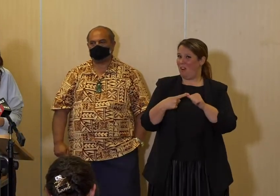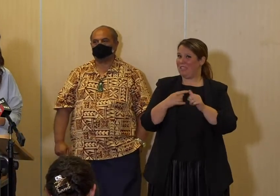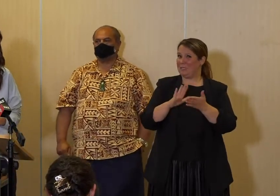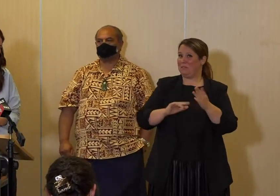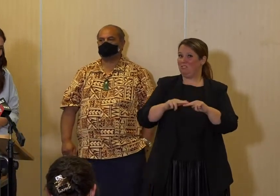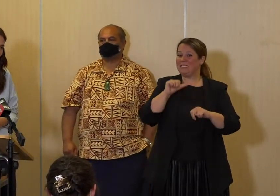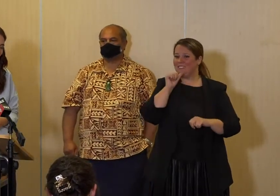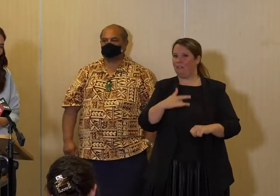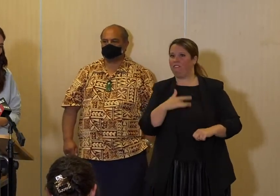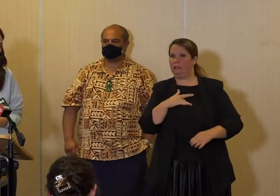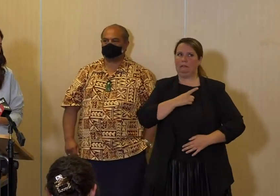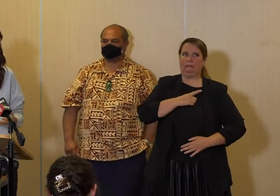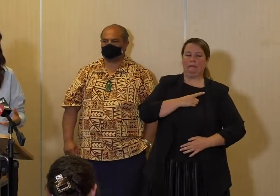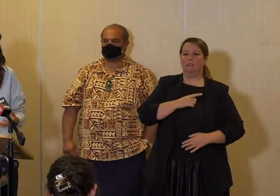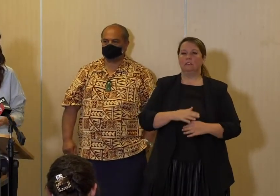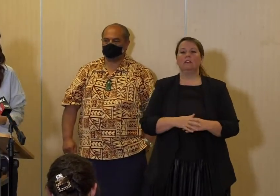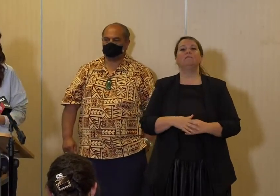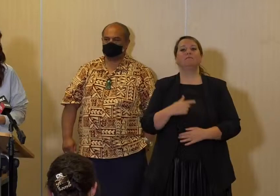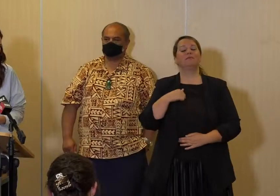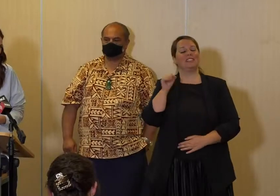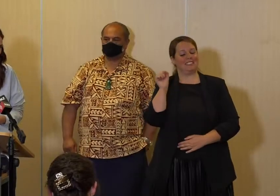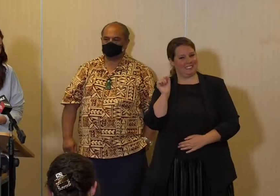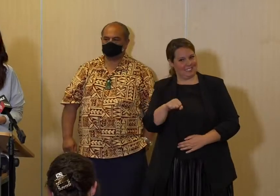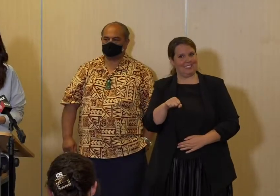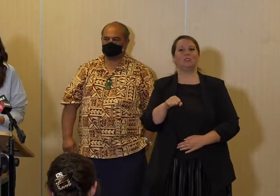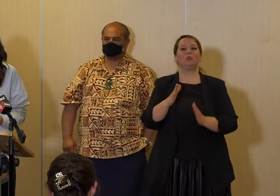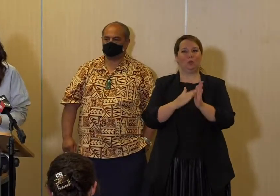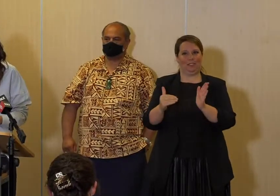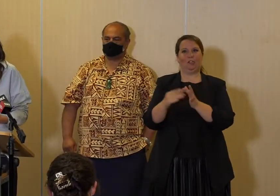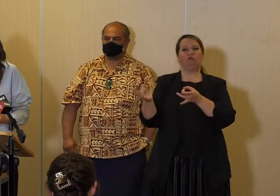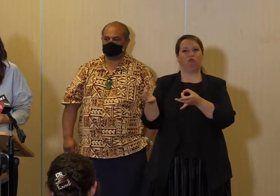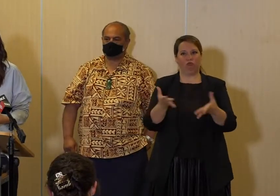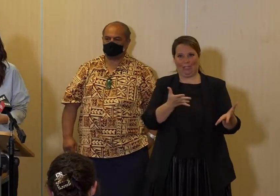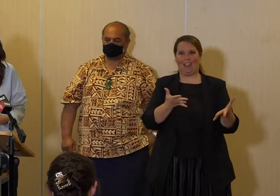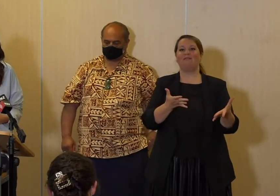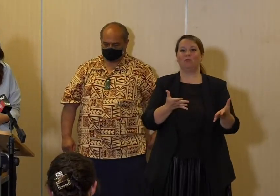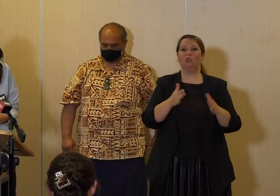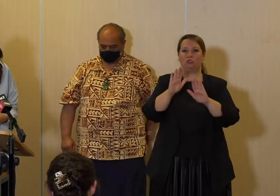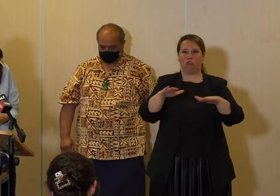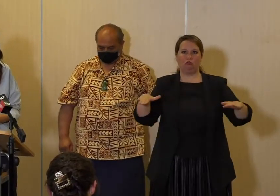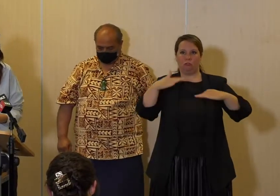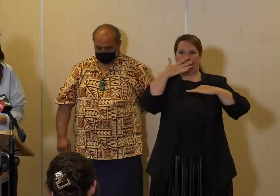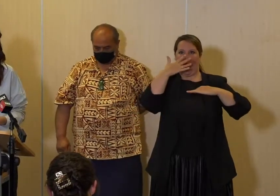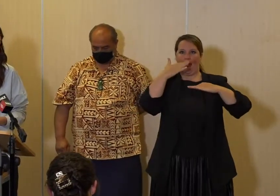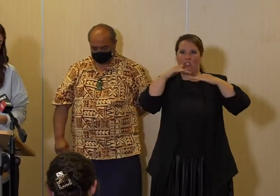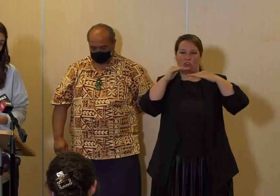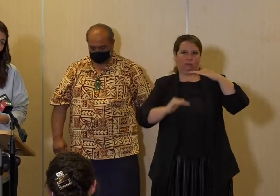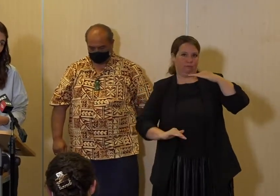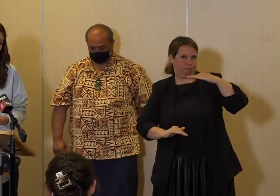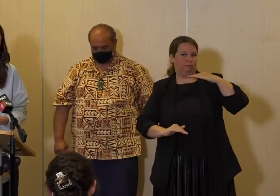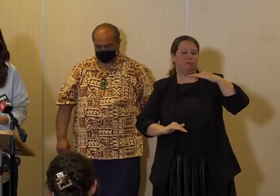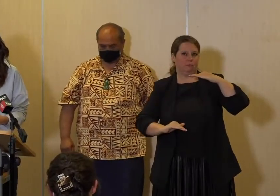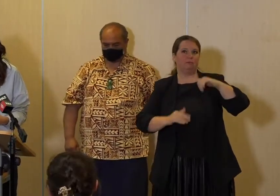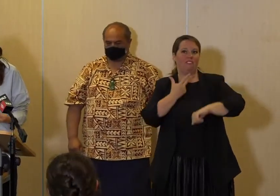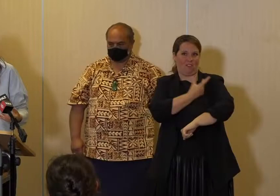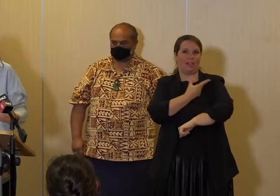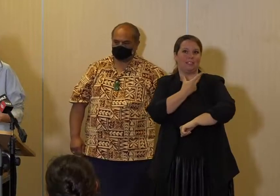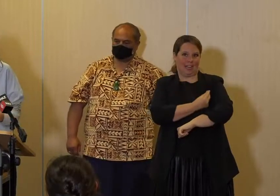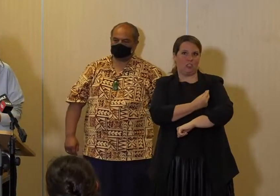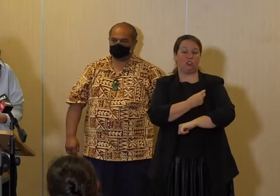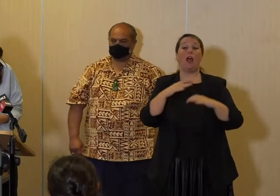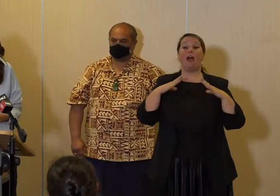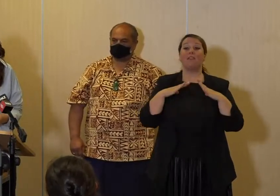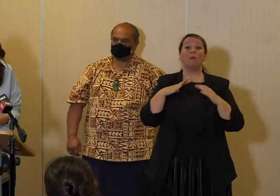ready for that rollout. Obviously, we've been preparing for some time, and that will be available from tomorrow. For